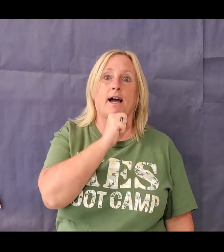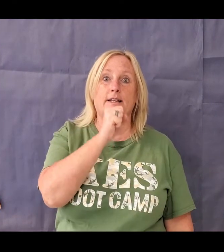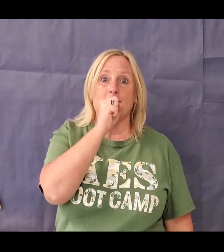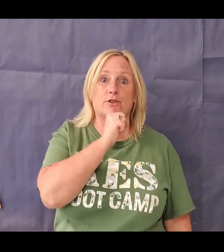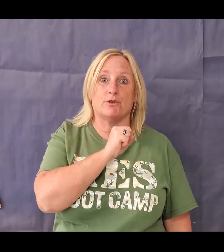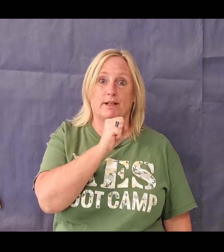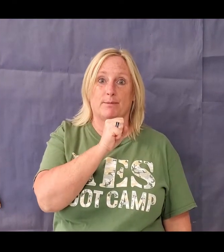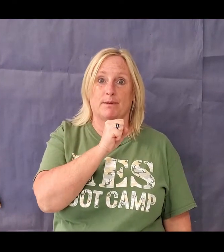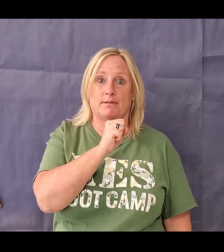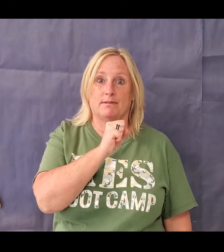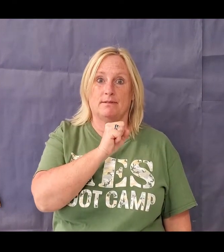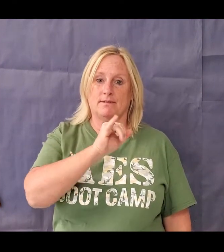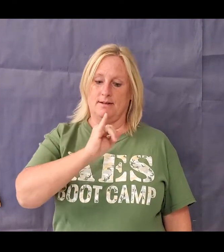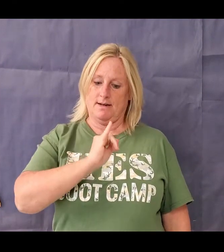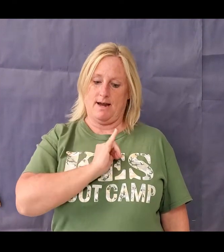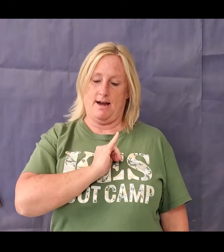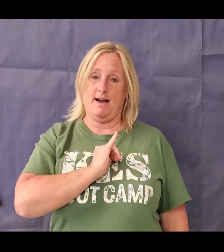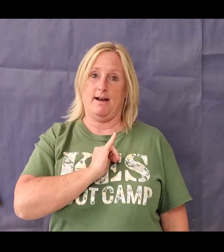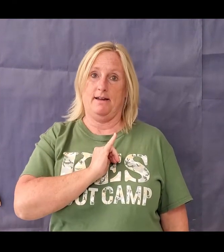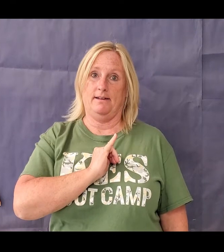Ice cream. I.